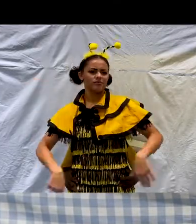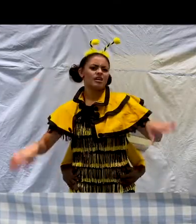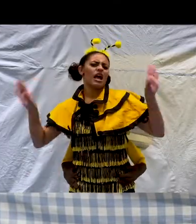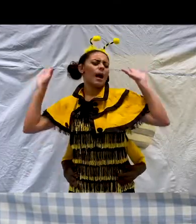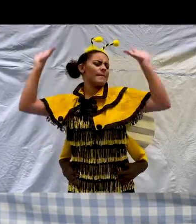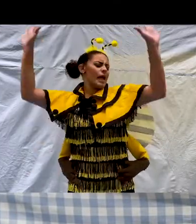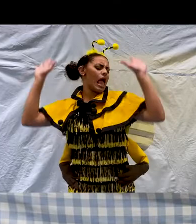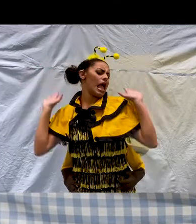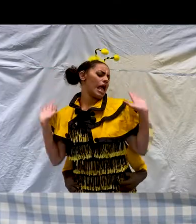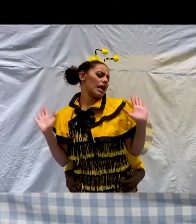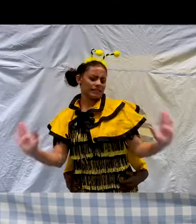Yes,